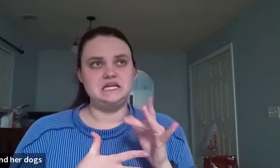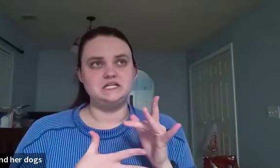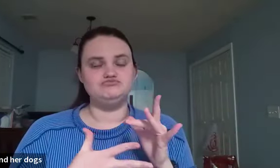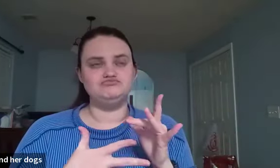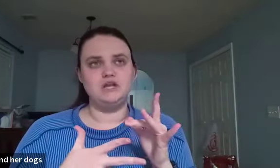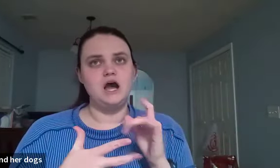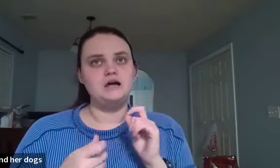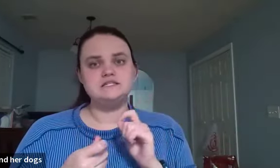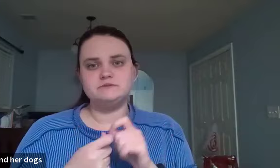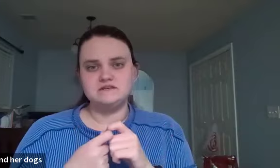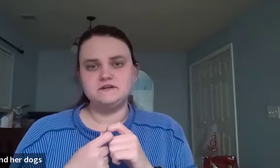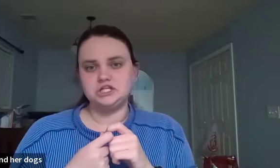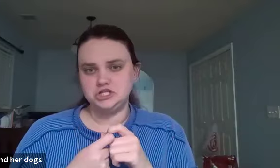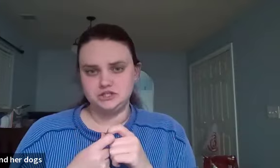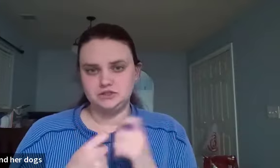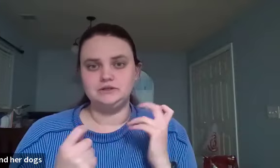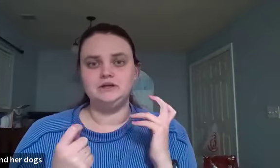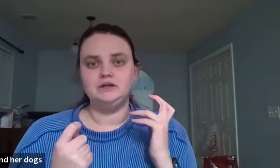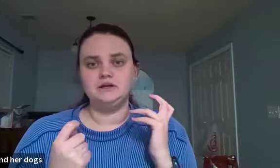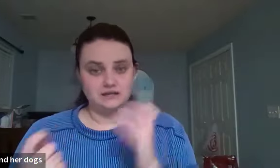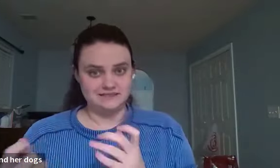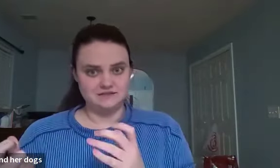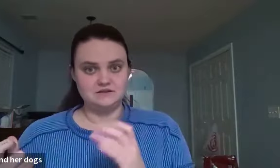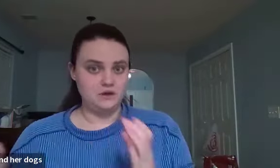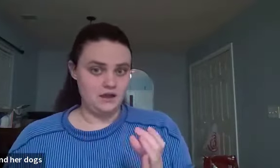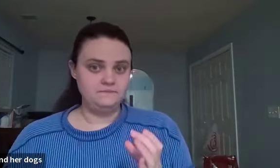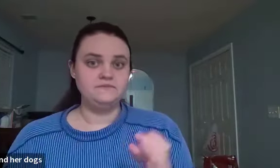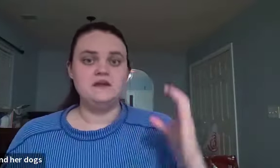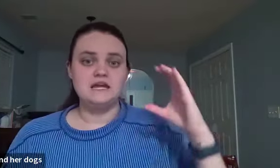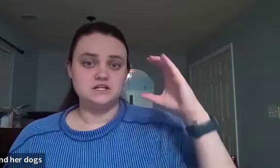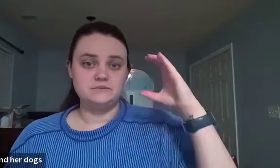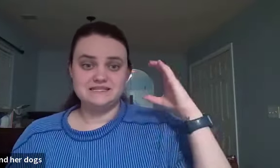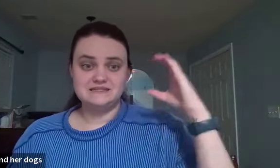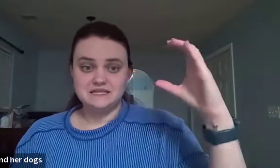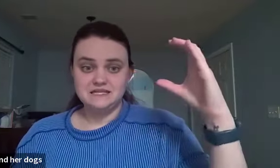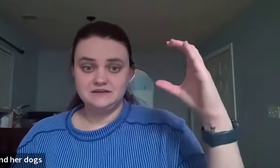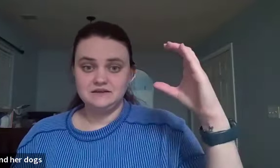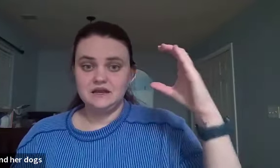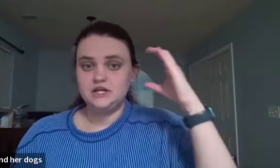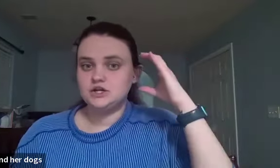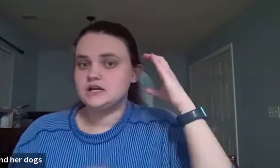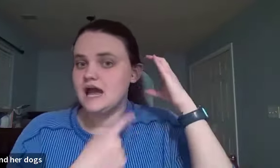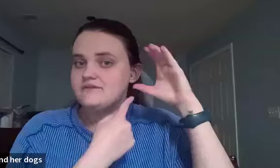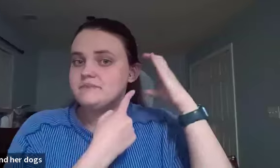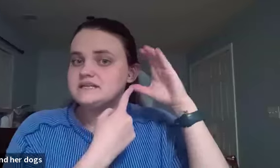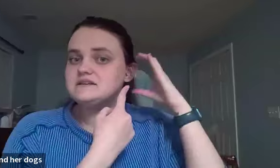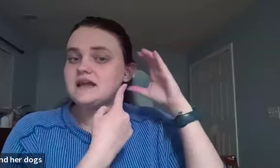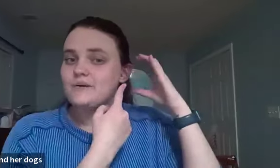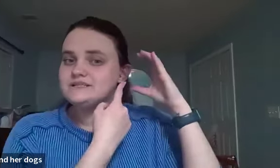the non-specific gendered cousins, okay? And it's gonna be a C, and you're gonna have it basically, I always